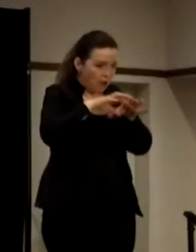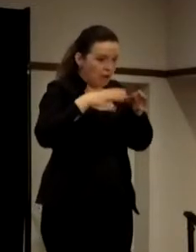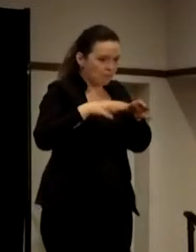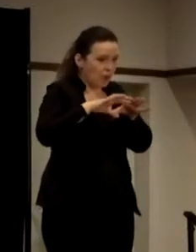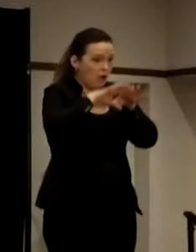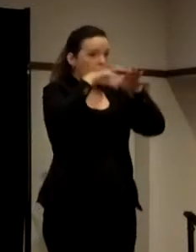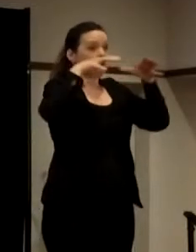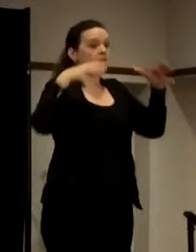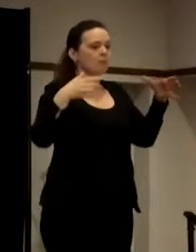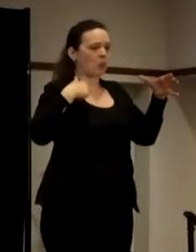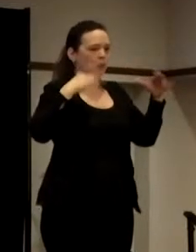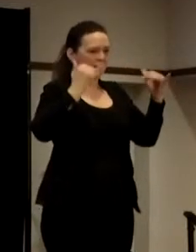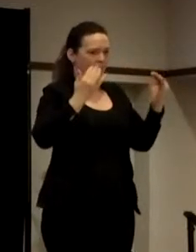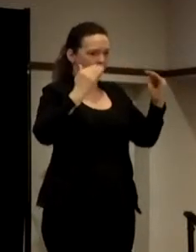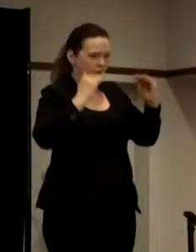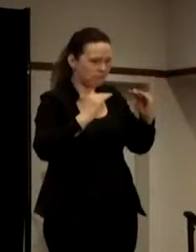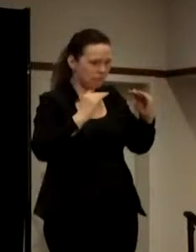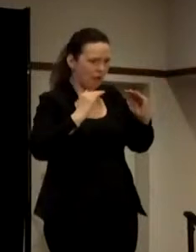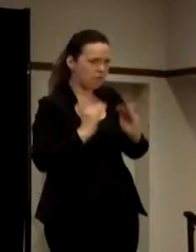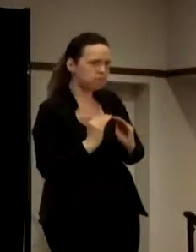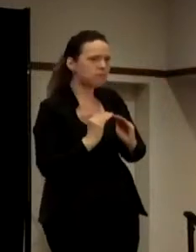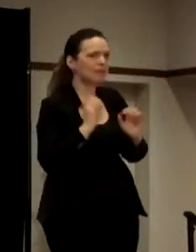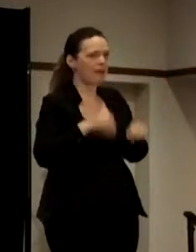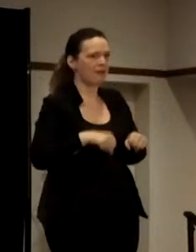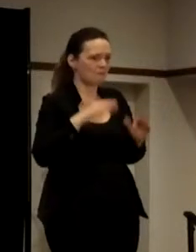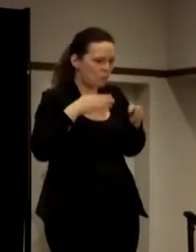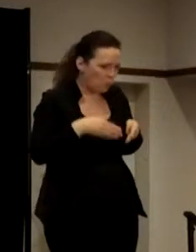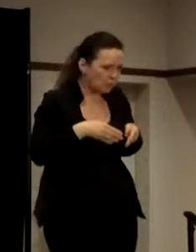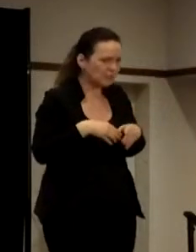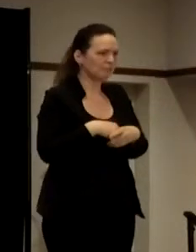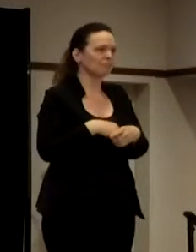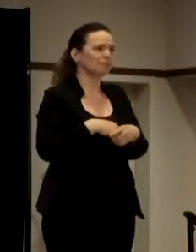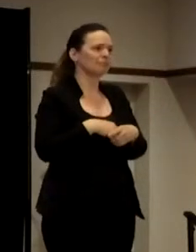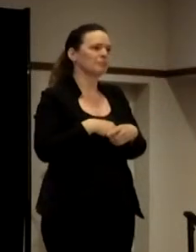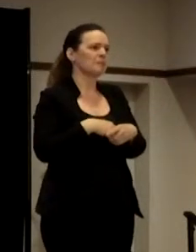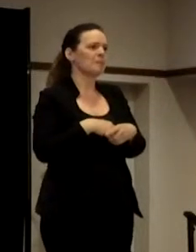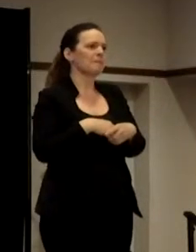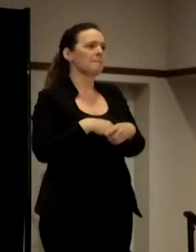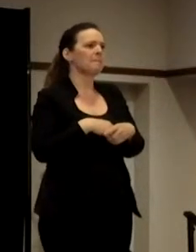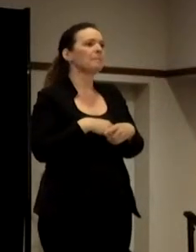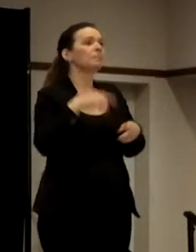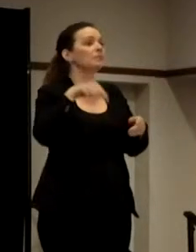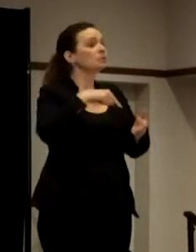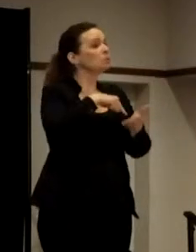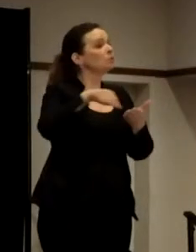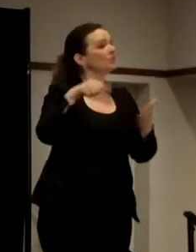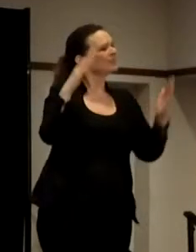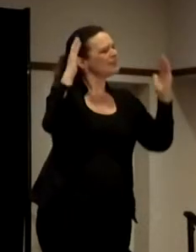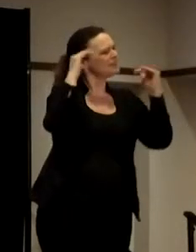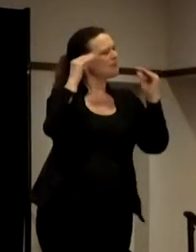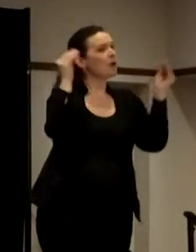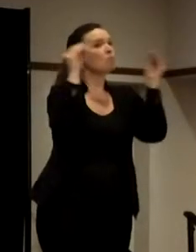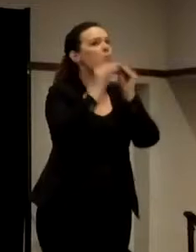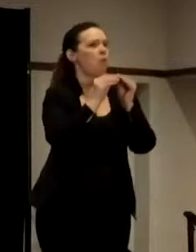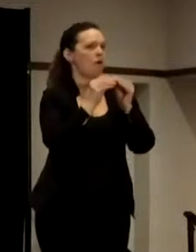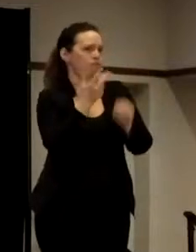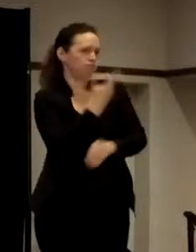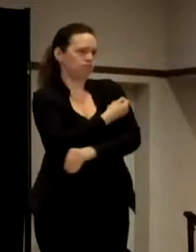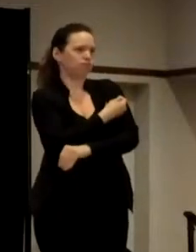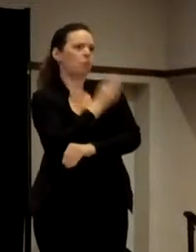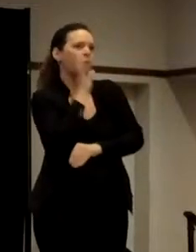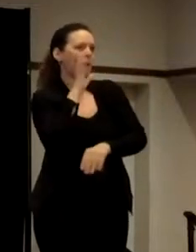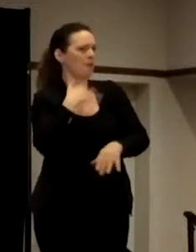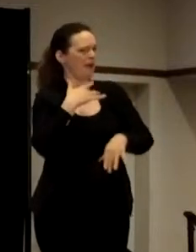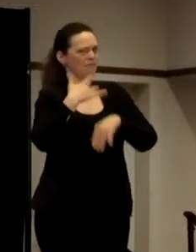good. More vaccine appointments will open up throughout the week. Again, getting an appointment should get easier